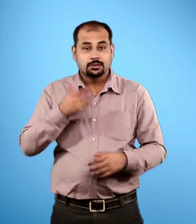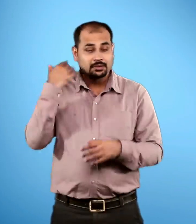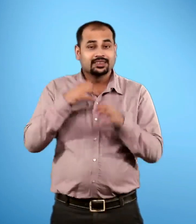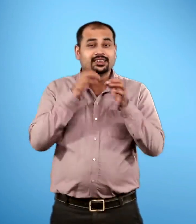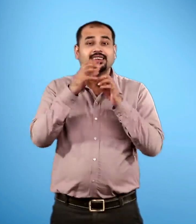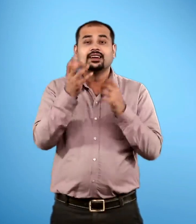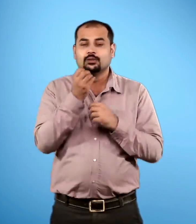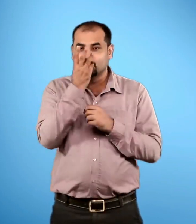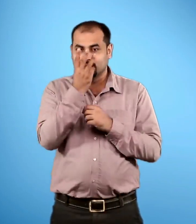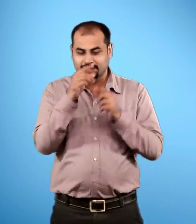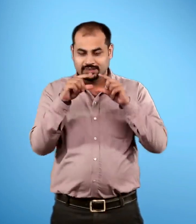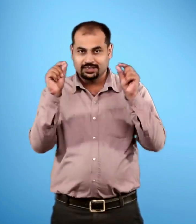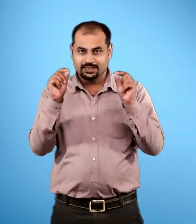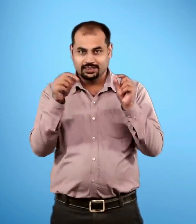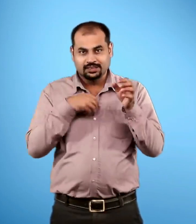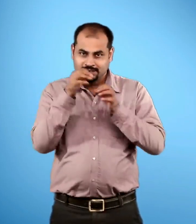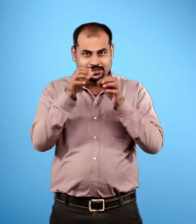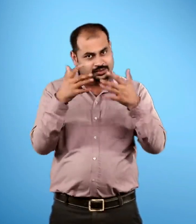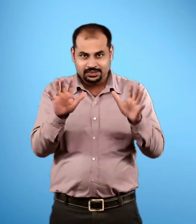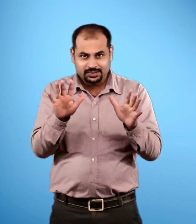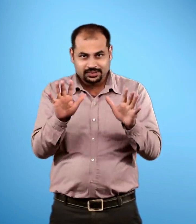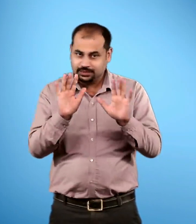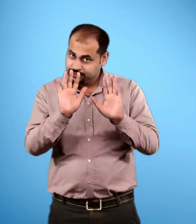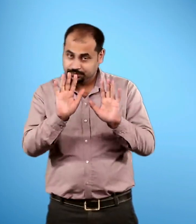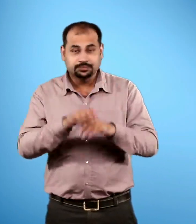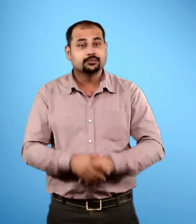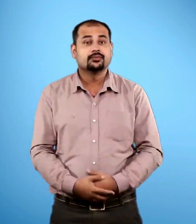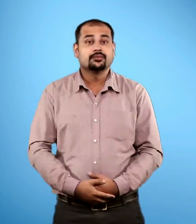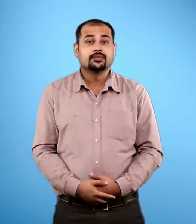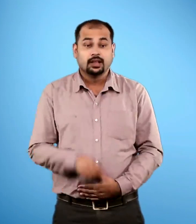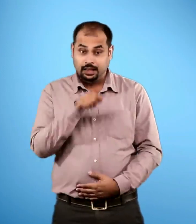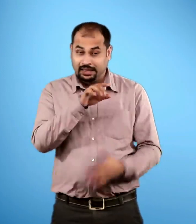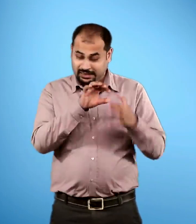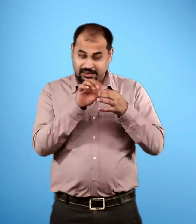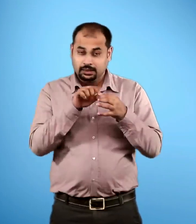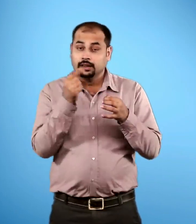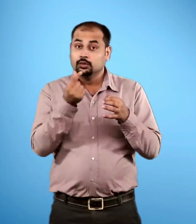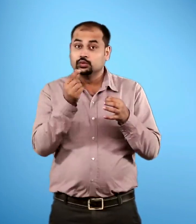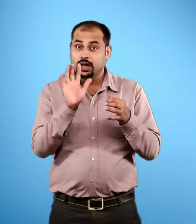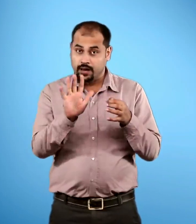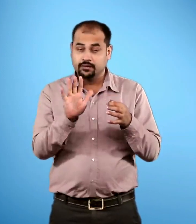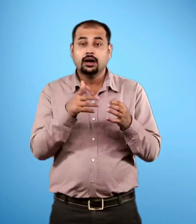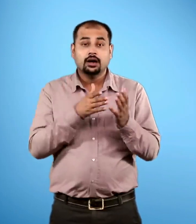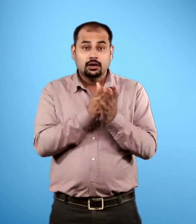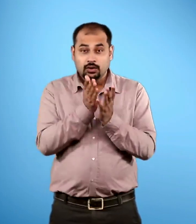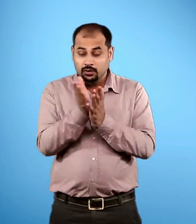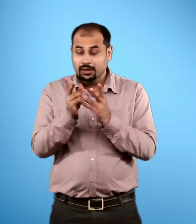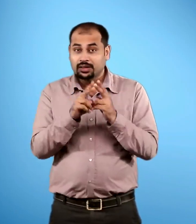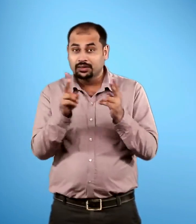We have a block with us with magenta color flower on a couple of green leaves.